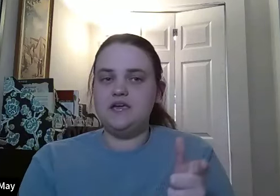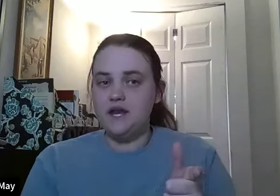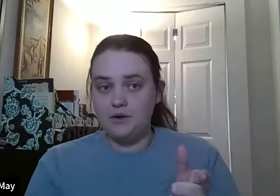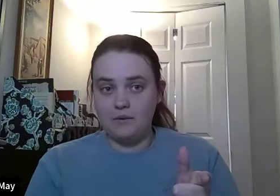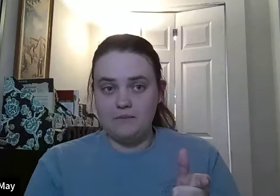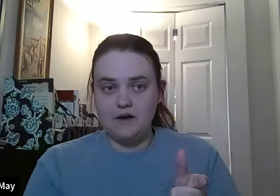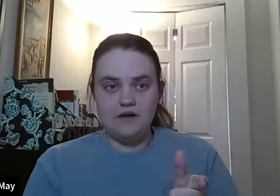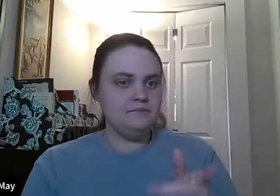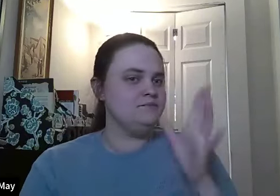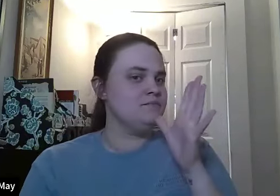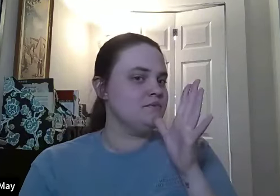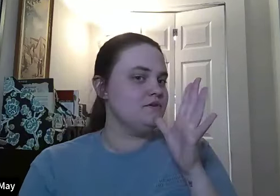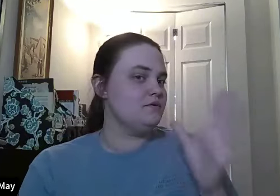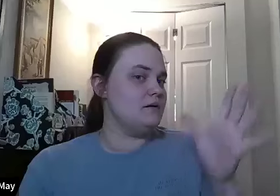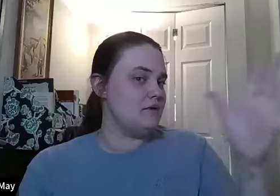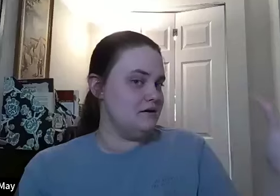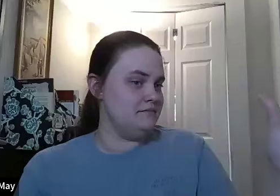Then grandma, grandma,